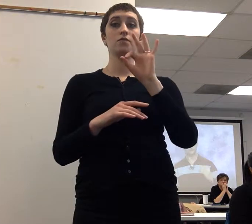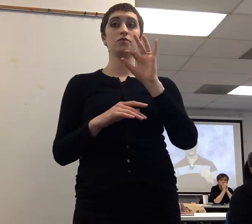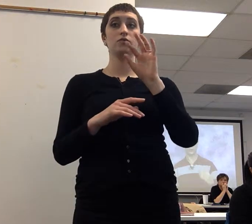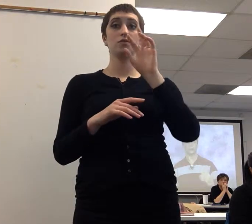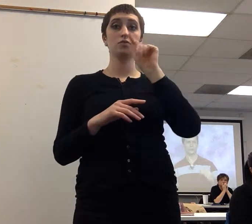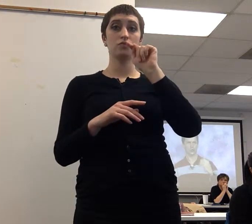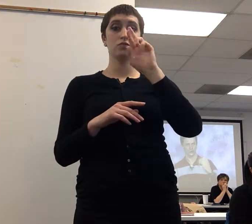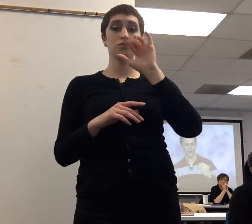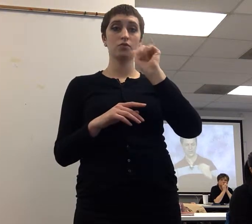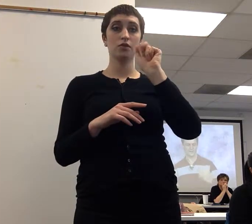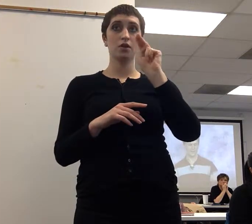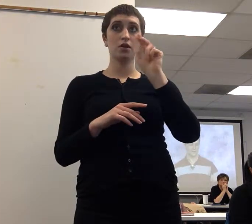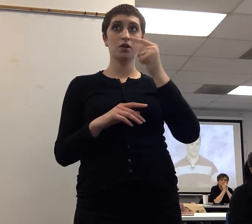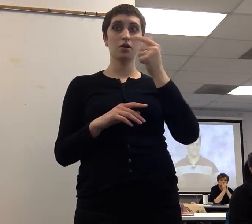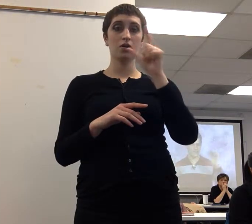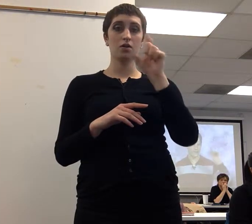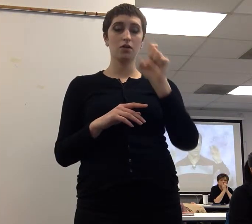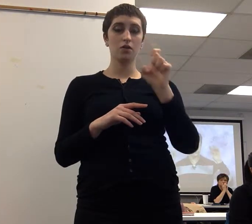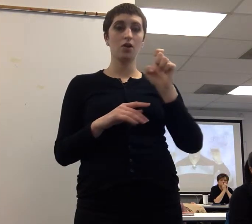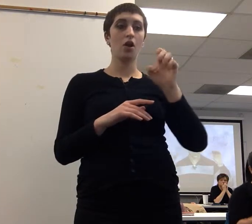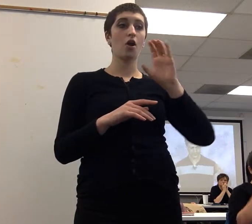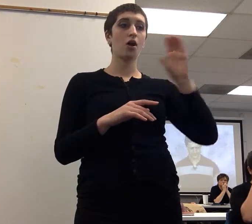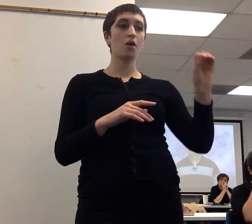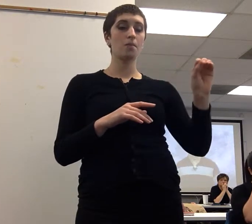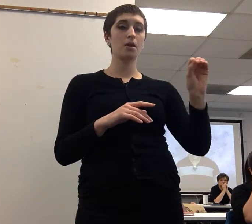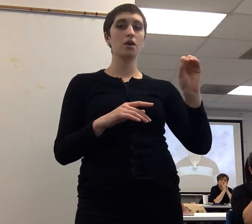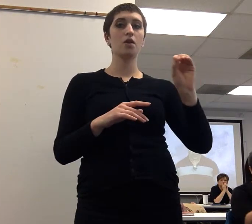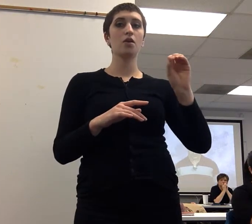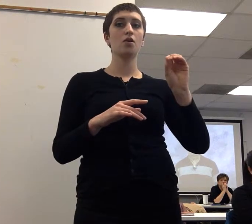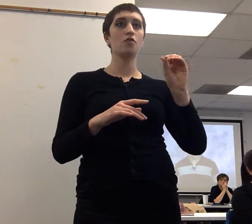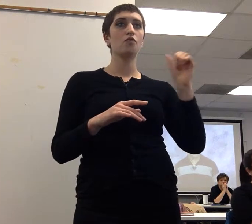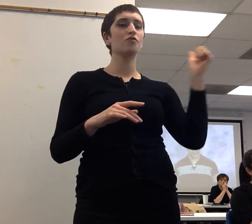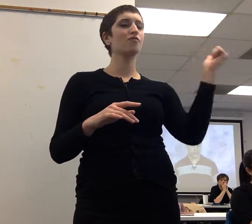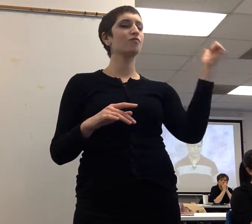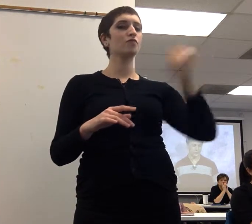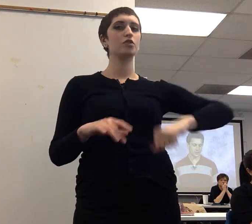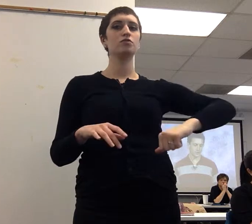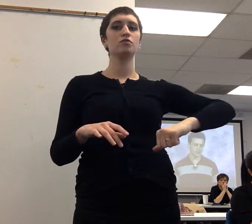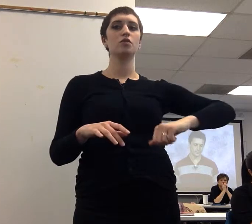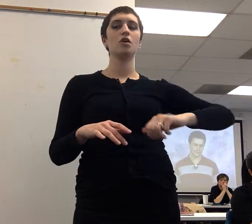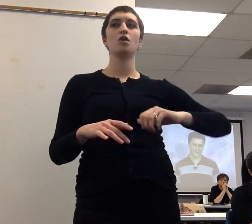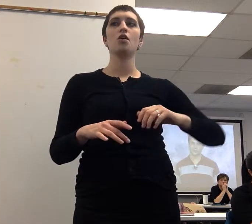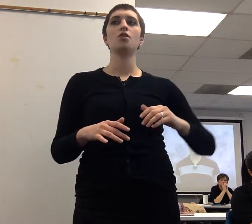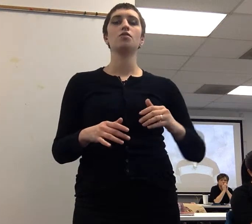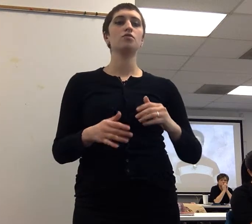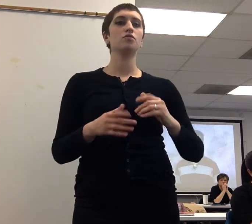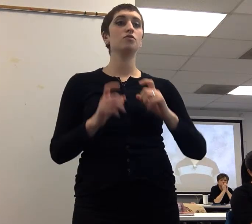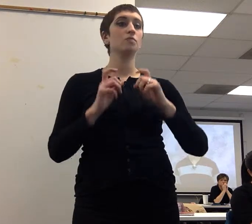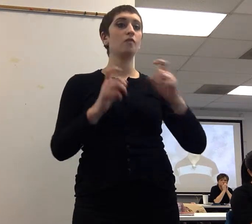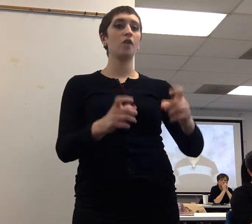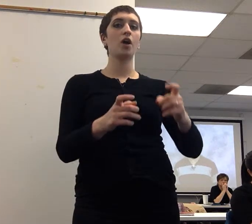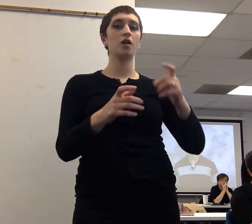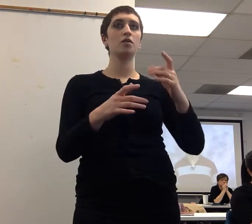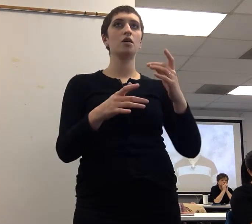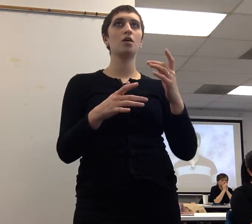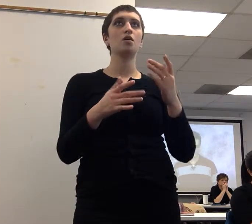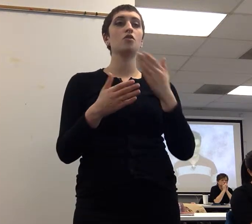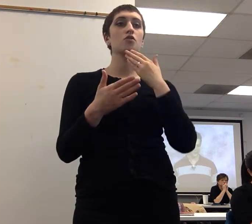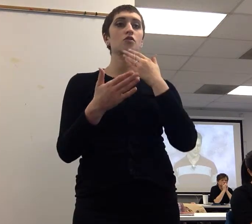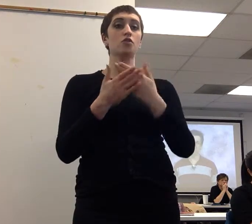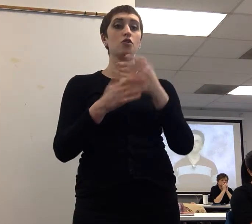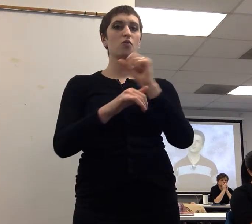were, of course, or should have been, fire safe. It wasn't uncommon for the average person to work 56